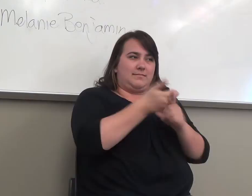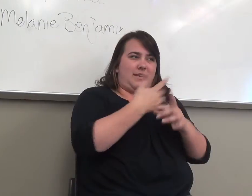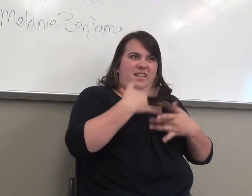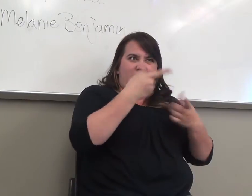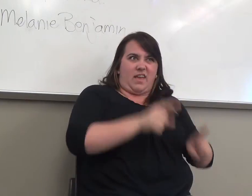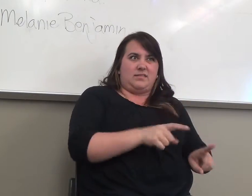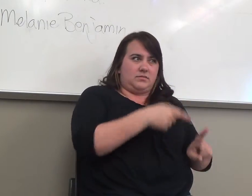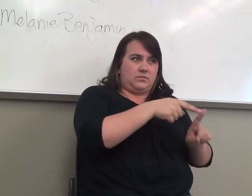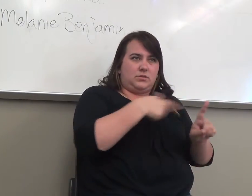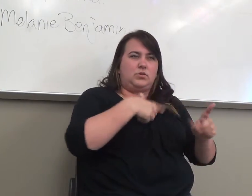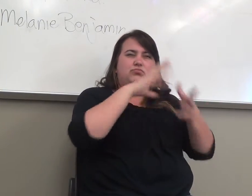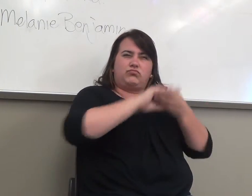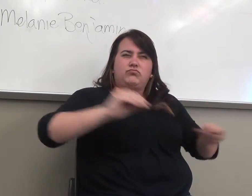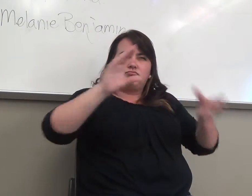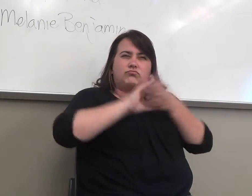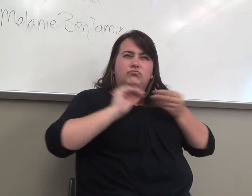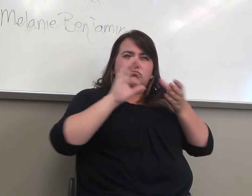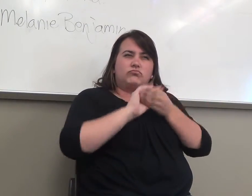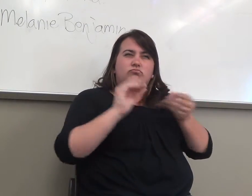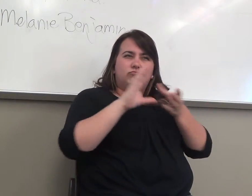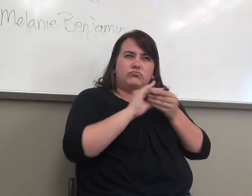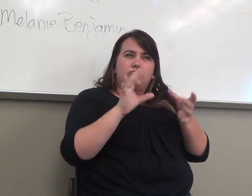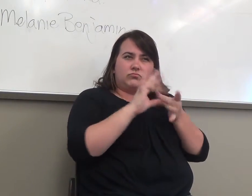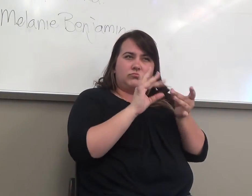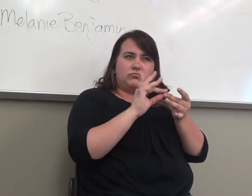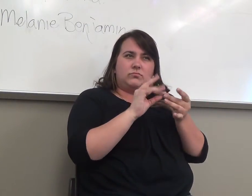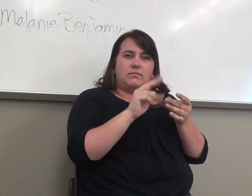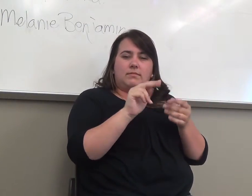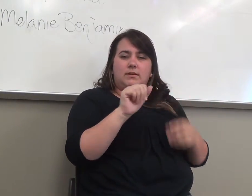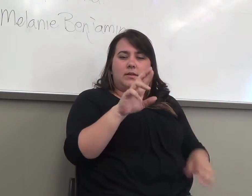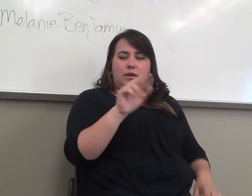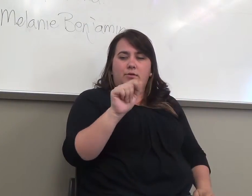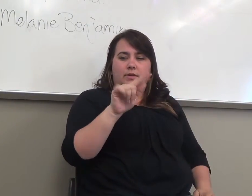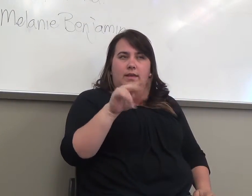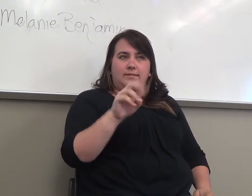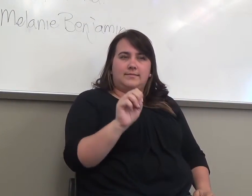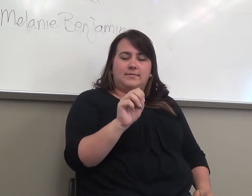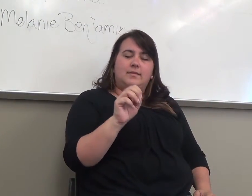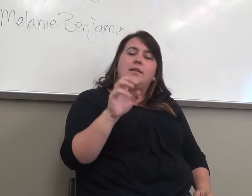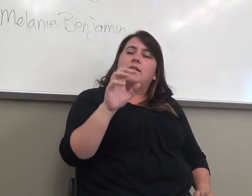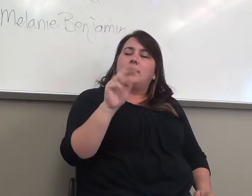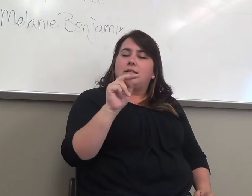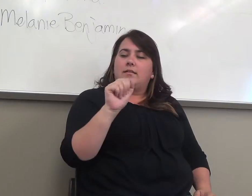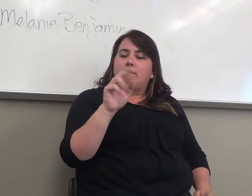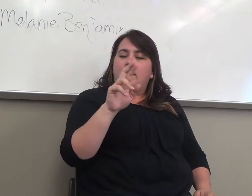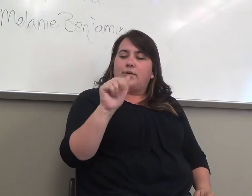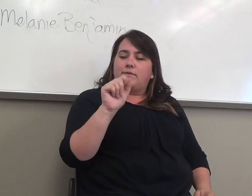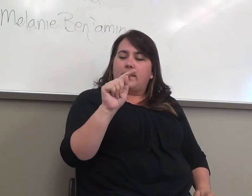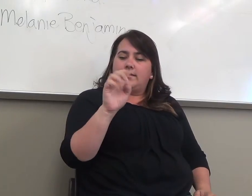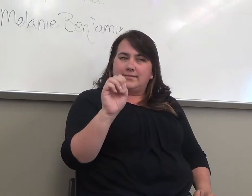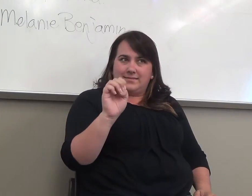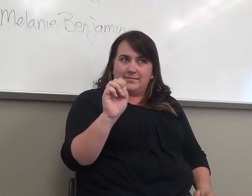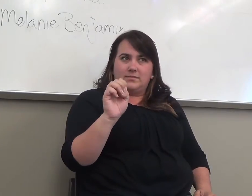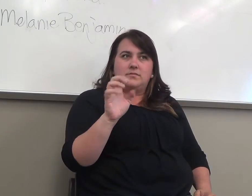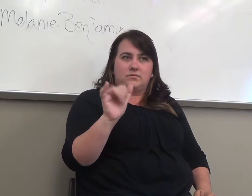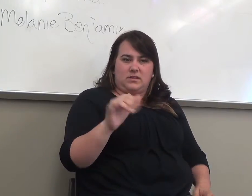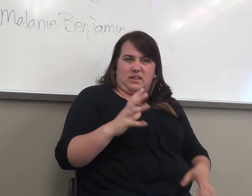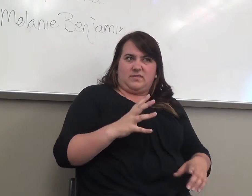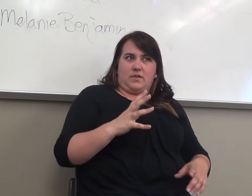some of you, but that one is always tricky because people tend to just, like I said, tend to describe whole trips to Hawaii